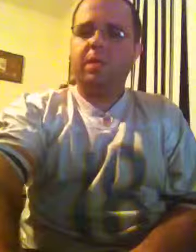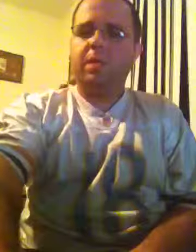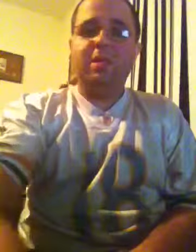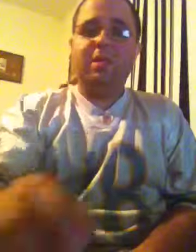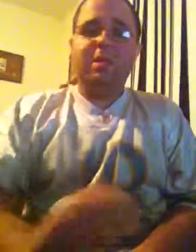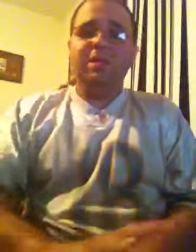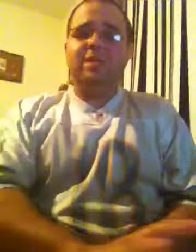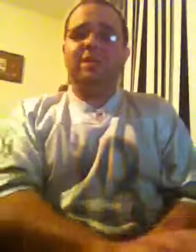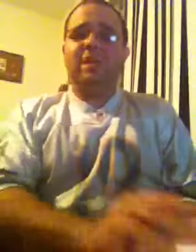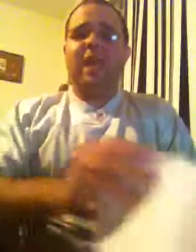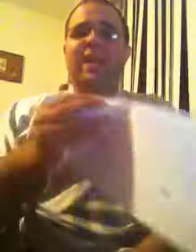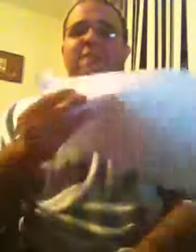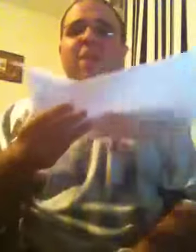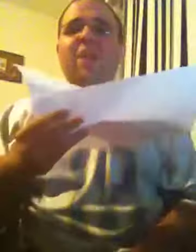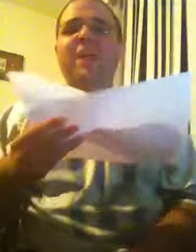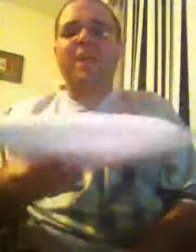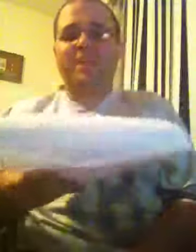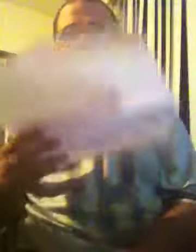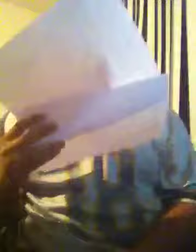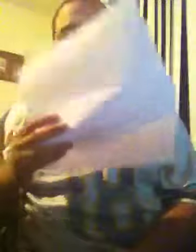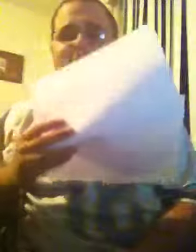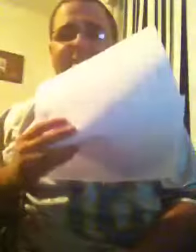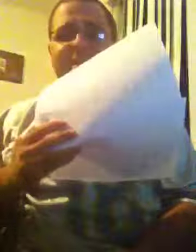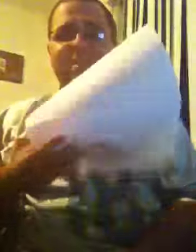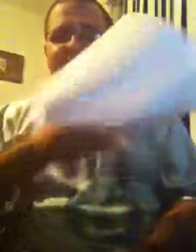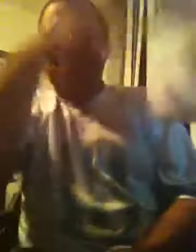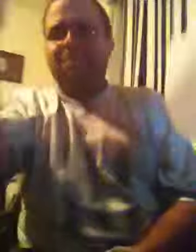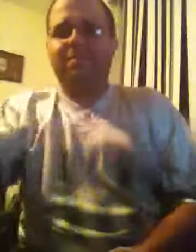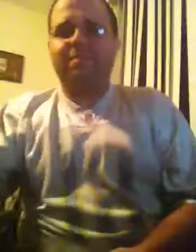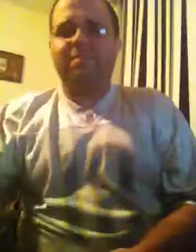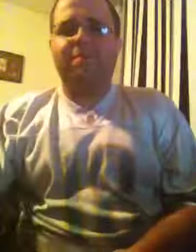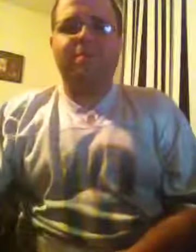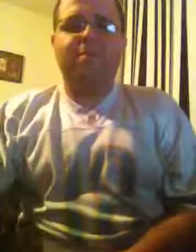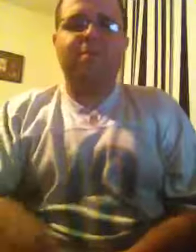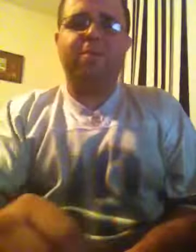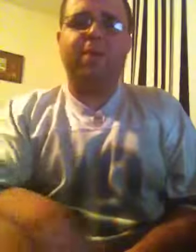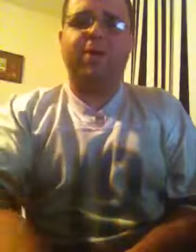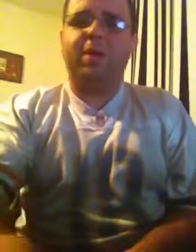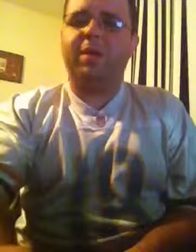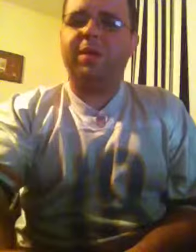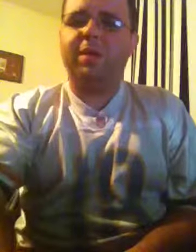I didn't even look at it. Wait, right.